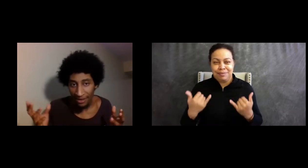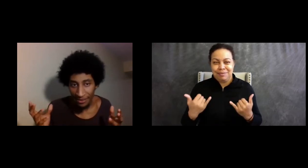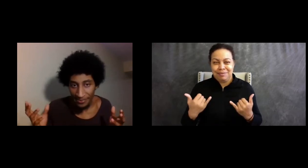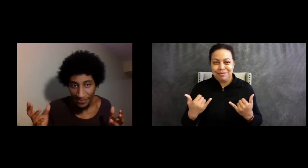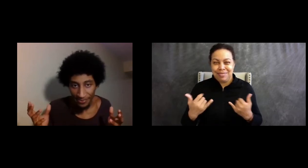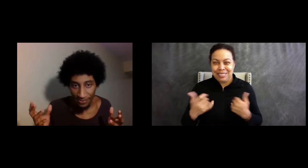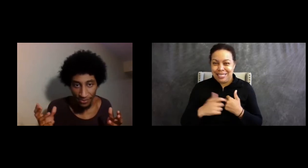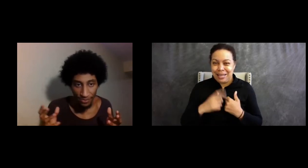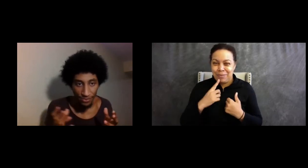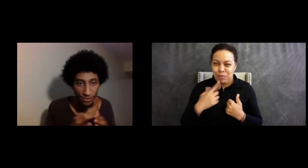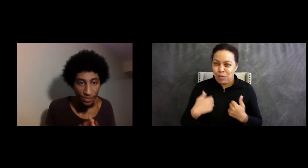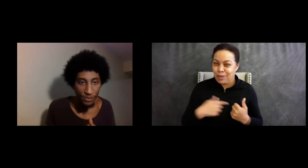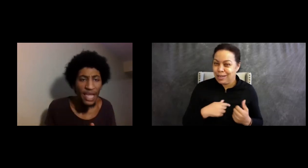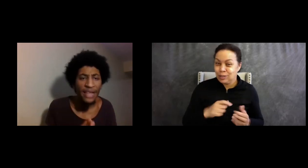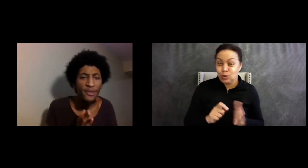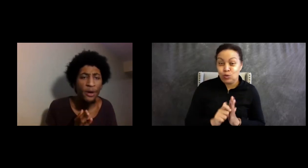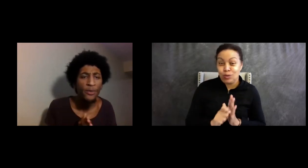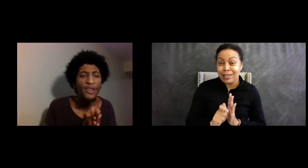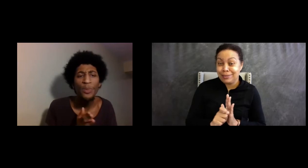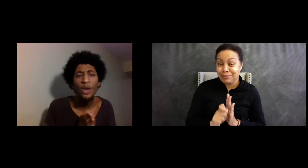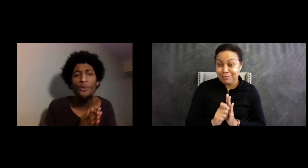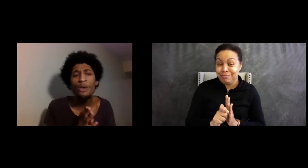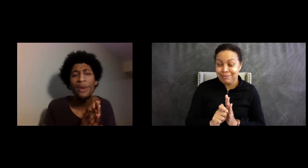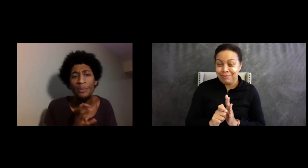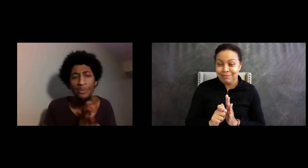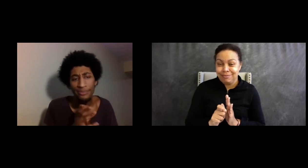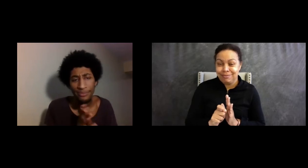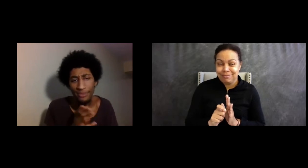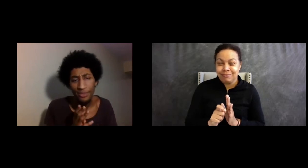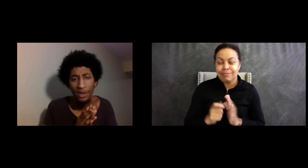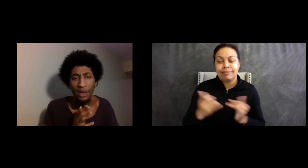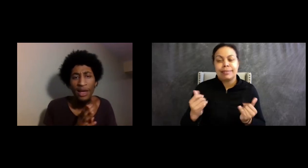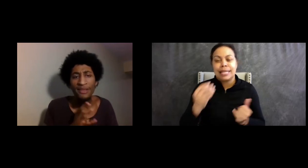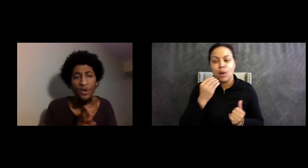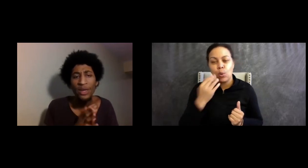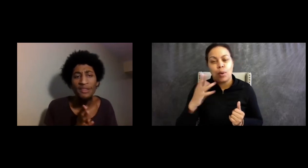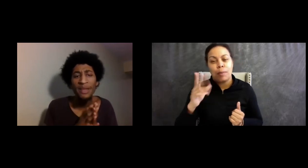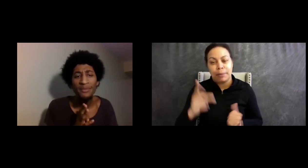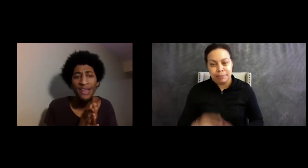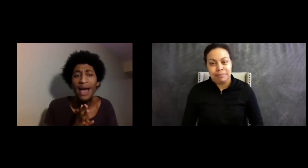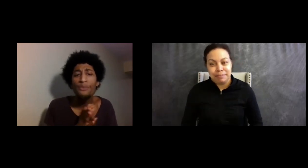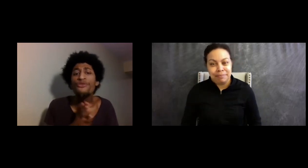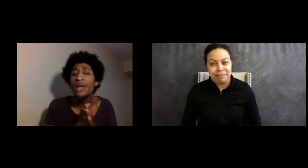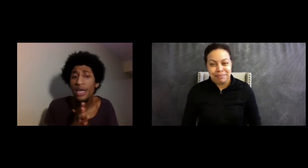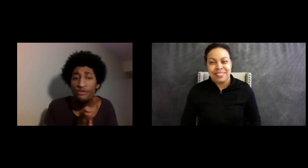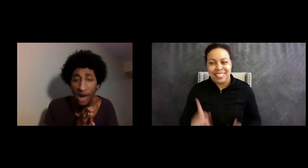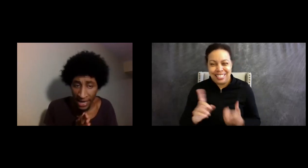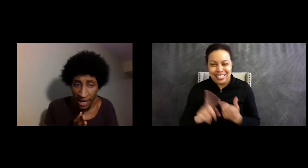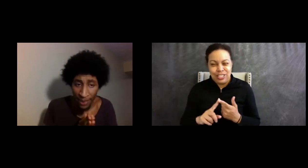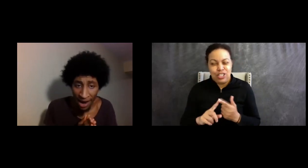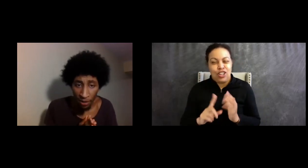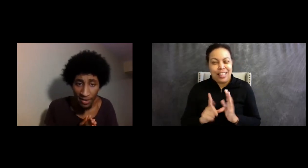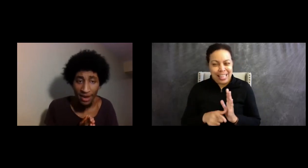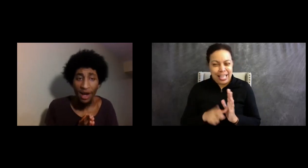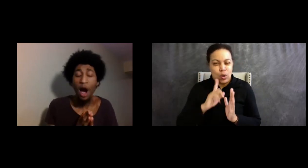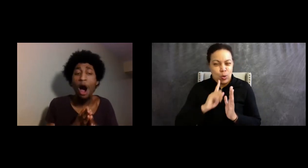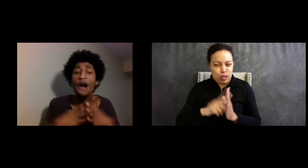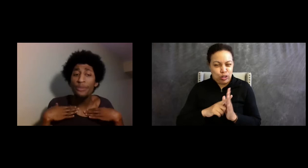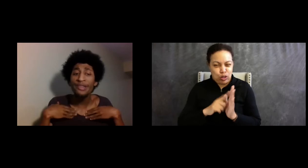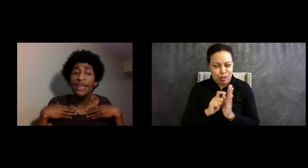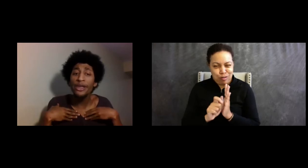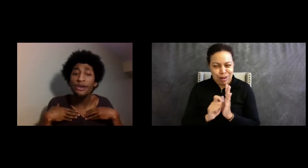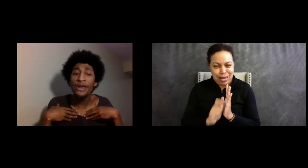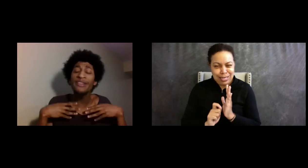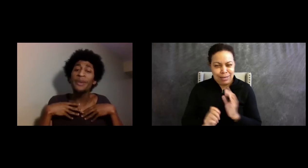write. And so this will be a warm-up until we spend some time really writing about